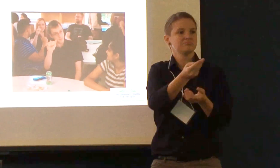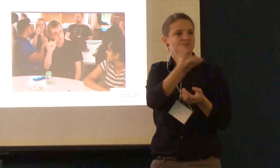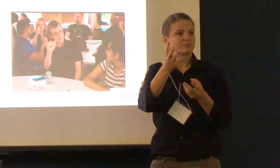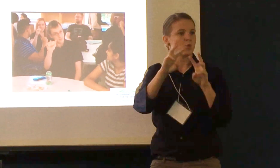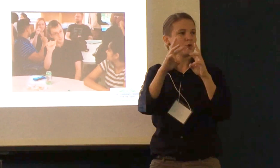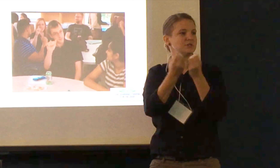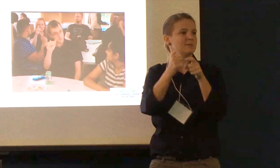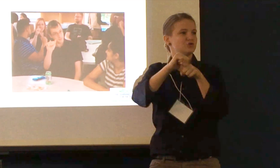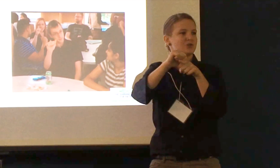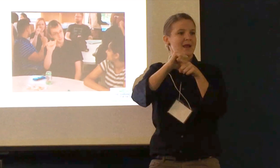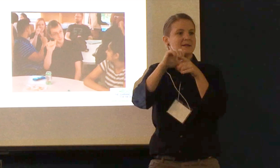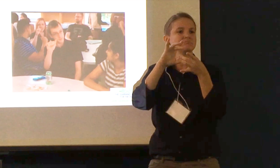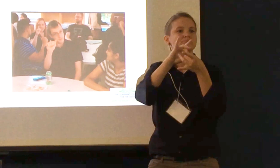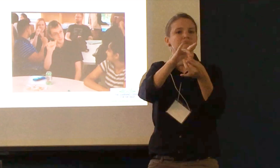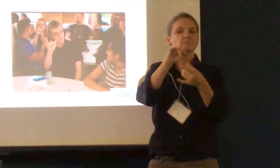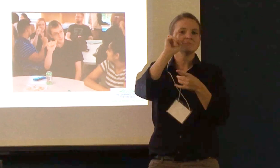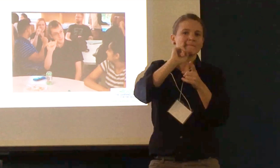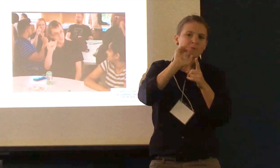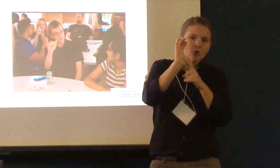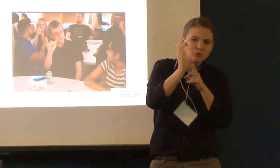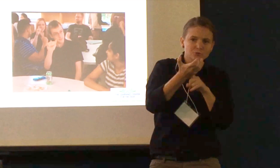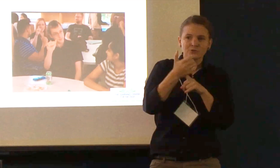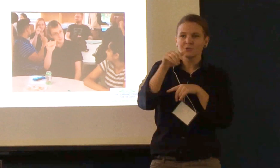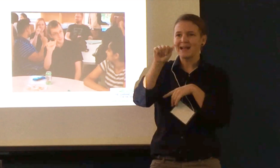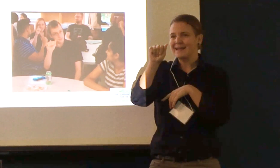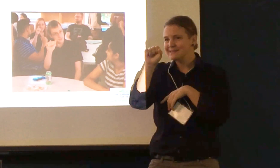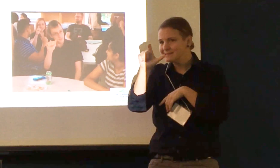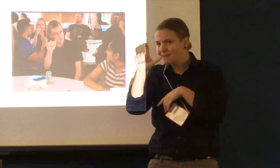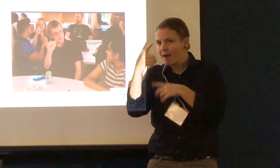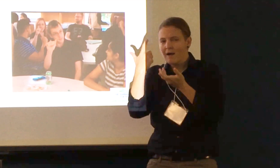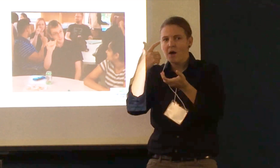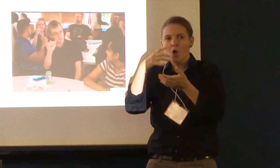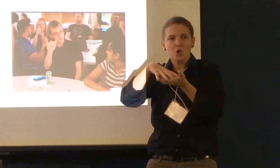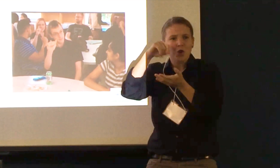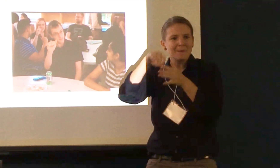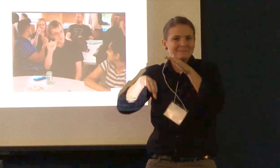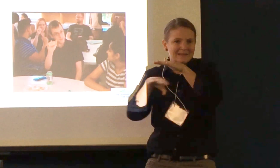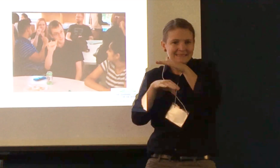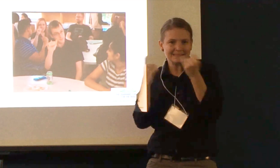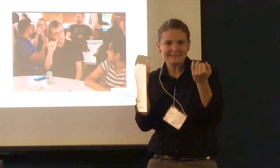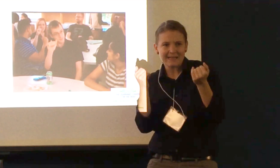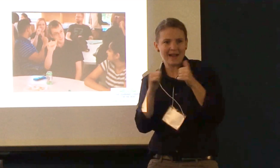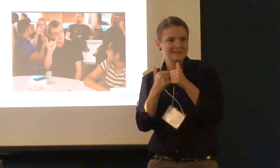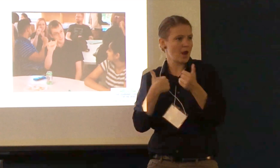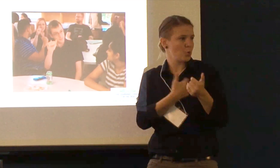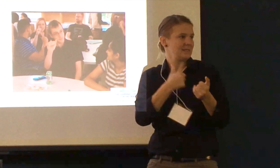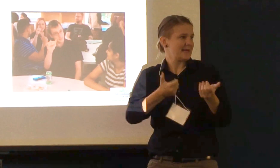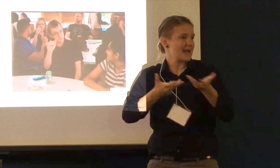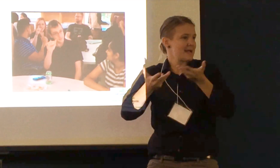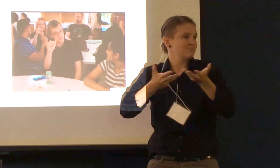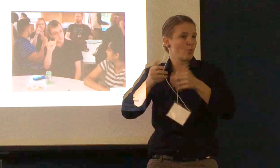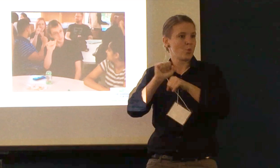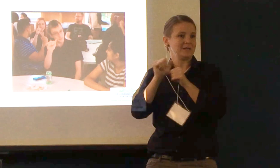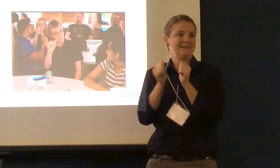So in my time at CEQUM, I was really talking to people about all of these components, as well as learning the